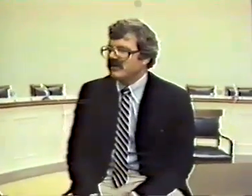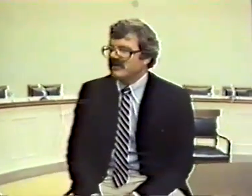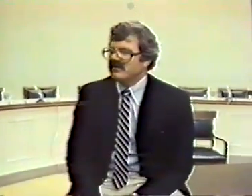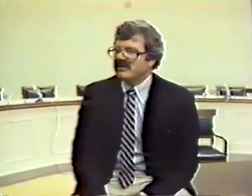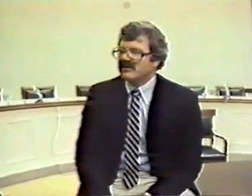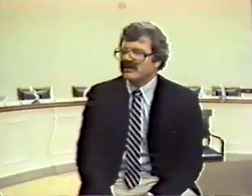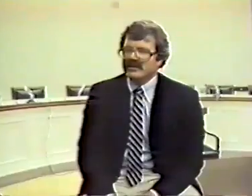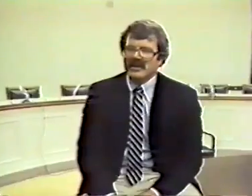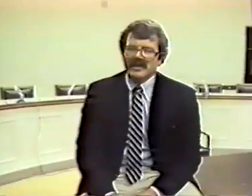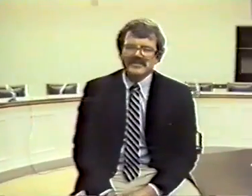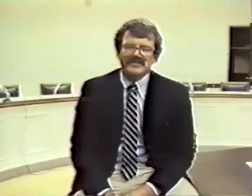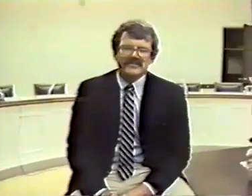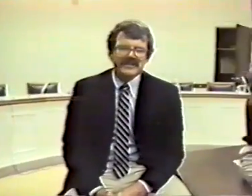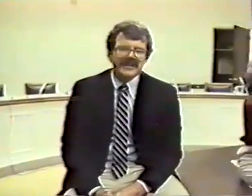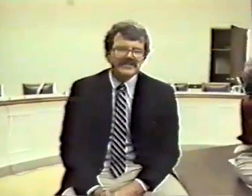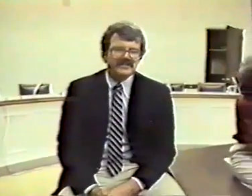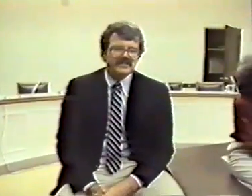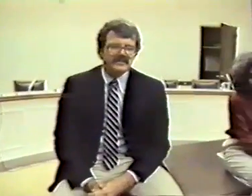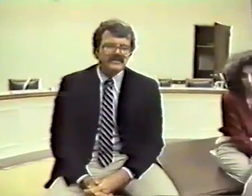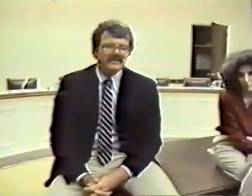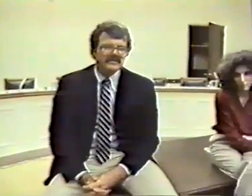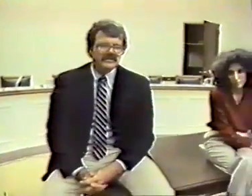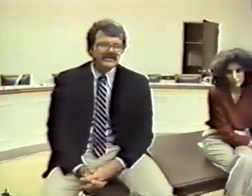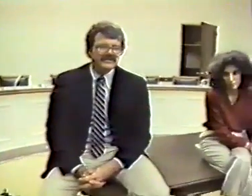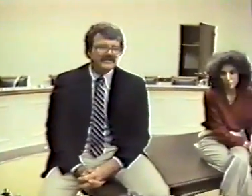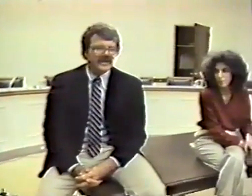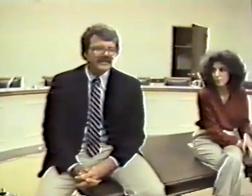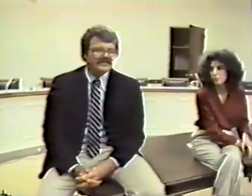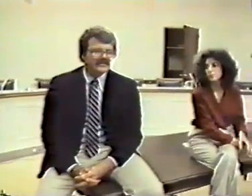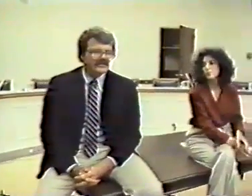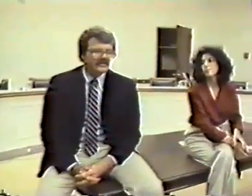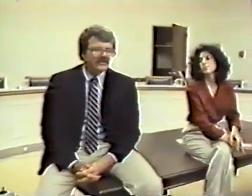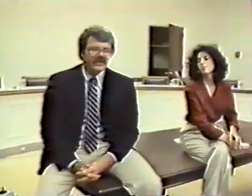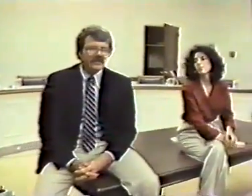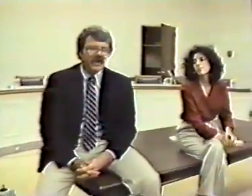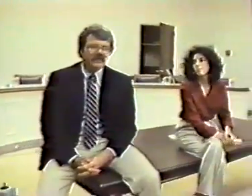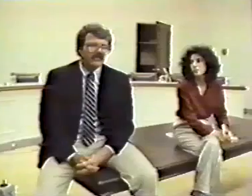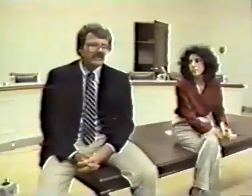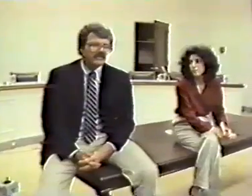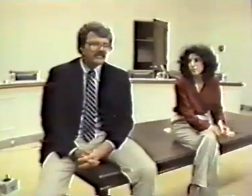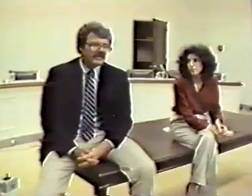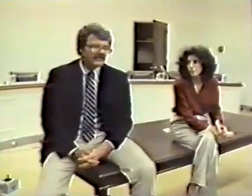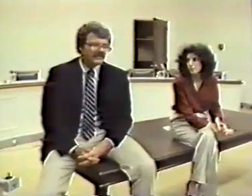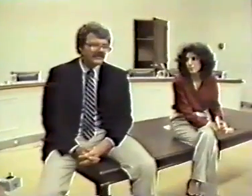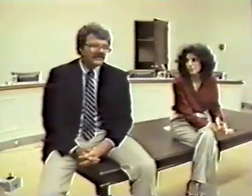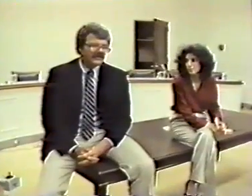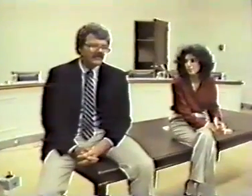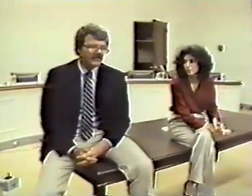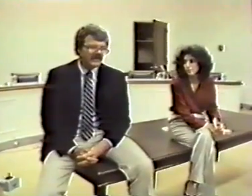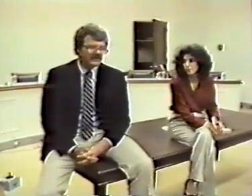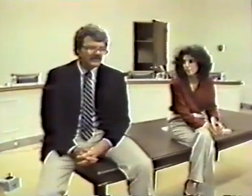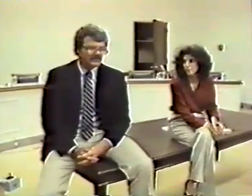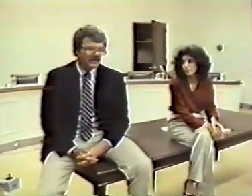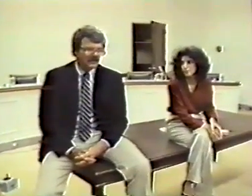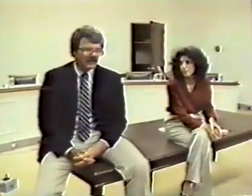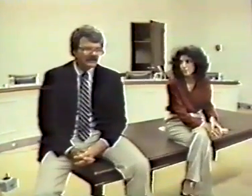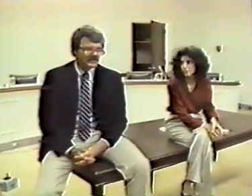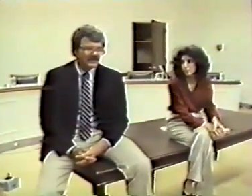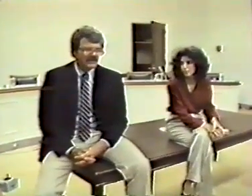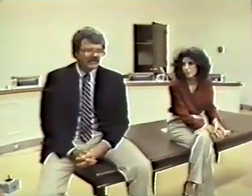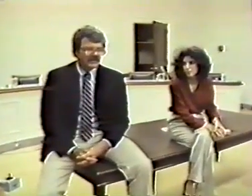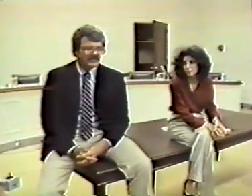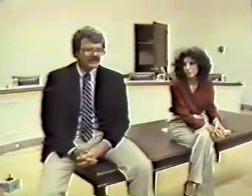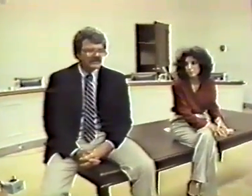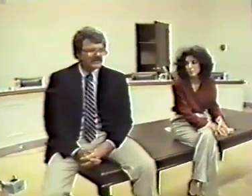achieve the kinds of cuts that he desires without outright repeal of many of these